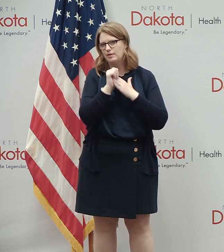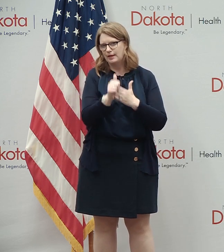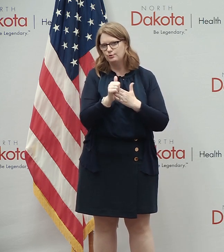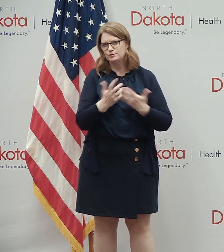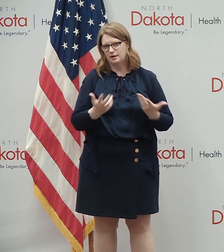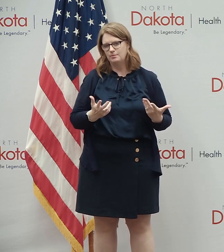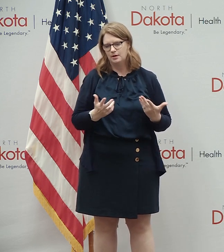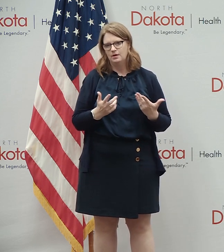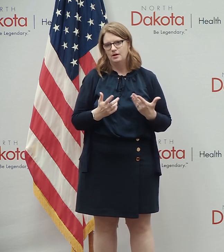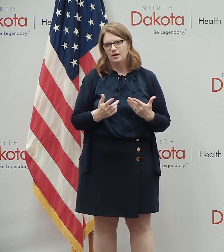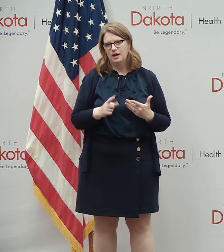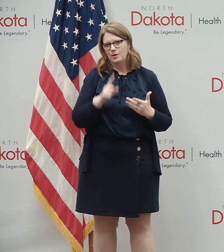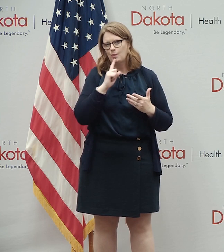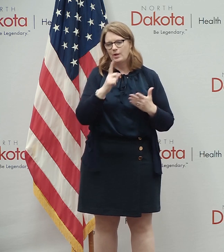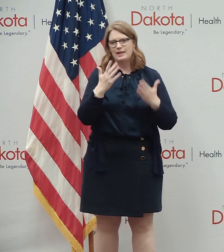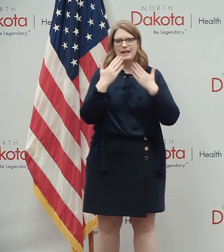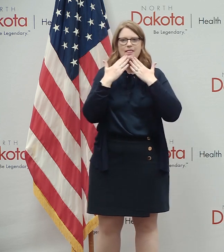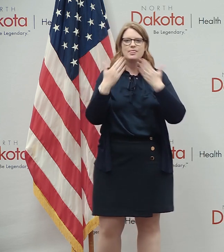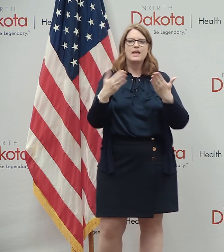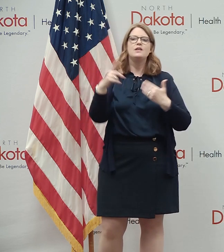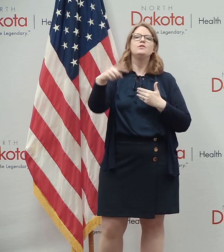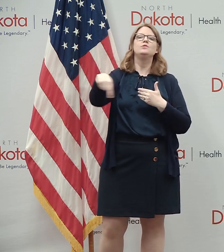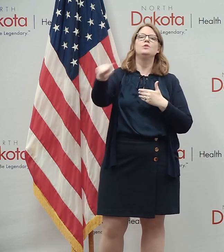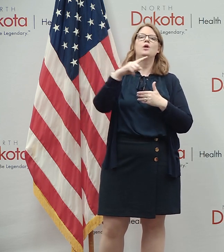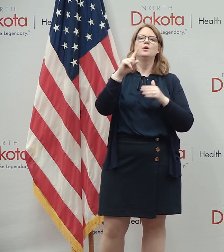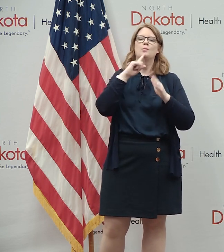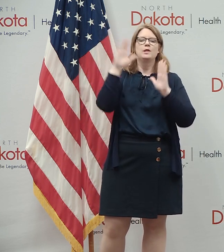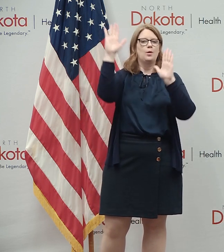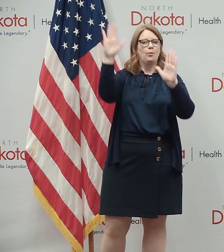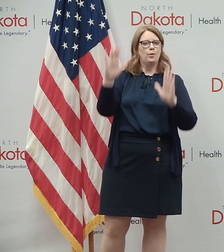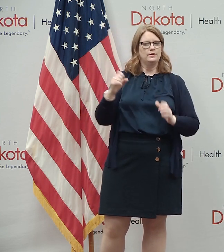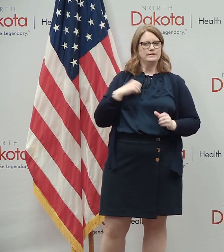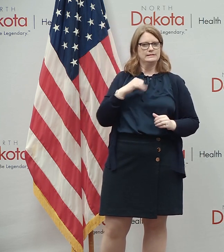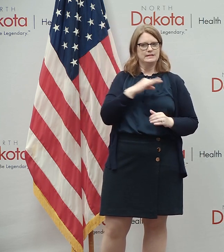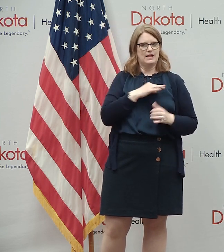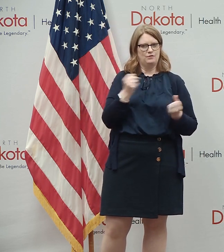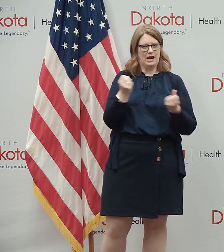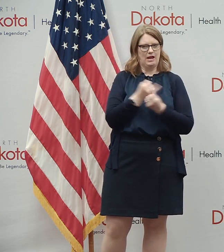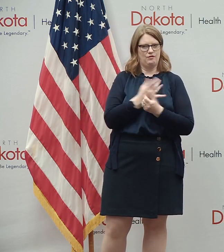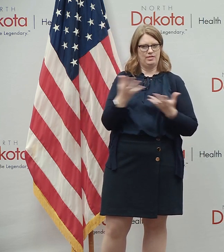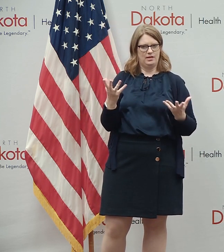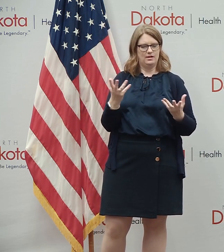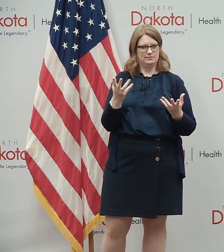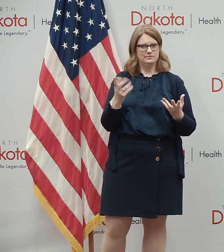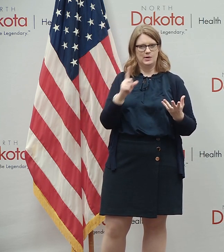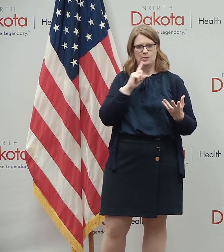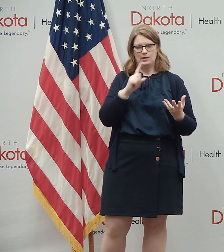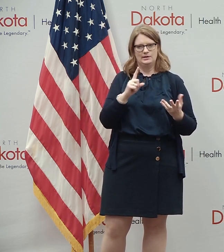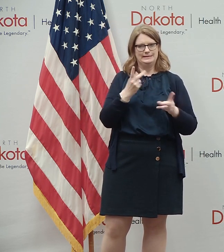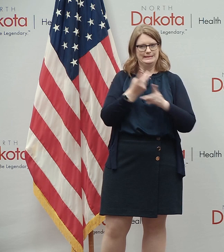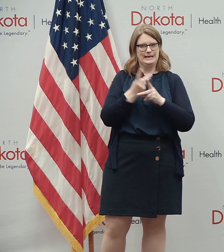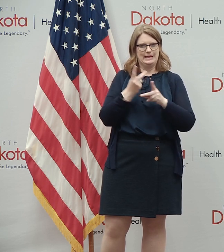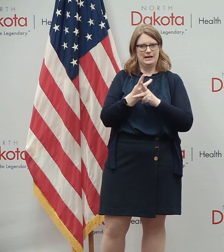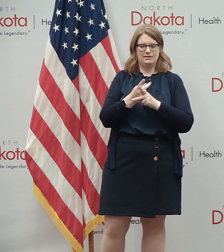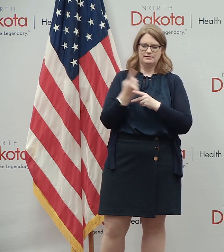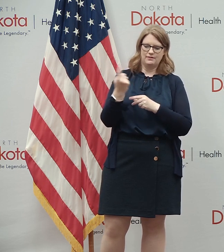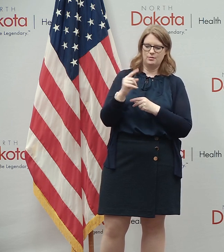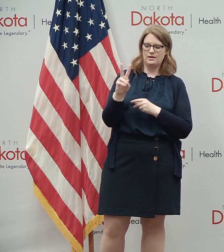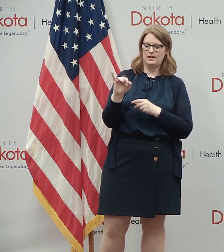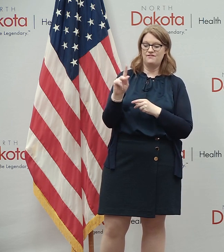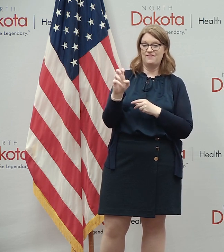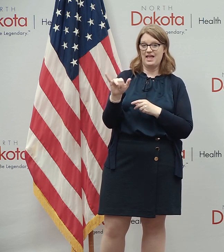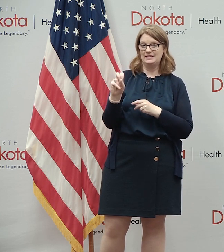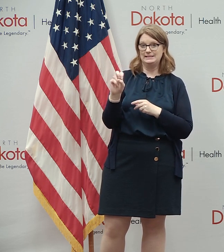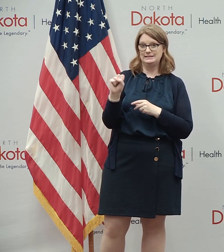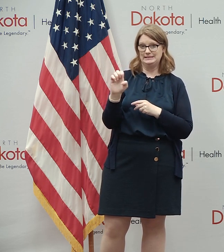industry. And again, I want to thank you and your entire great staff for everything they've been doing to take care of everybody at Valley Senior. But I also,